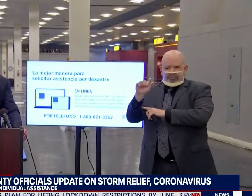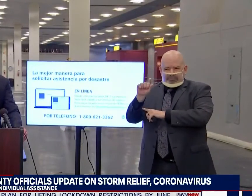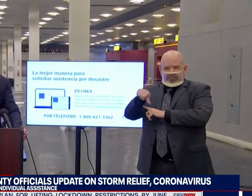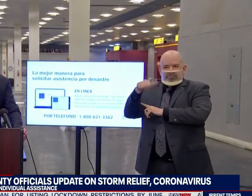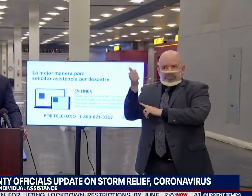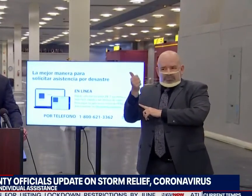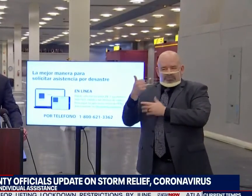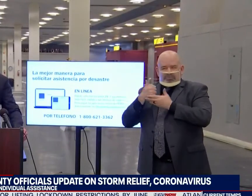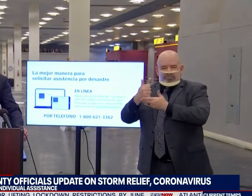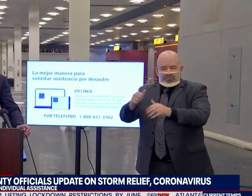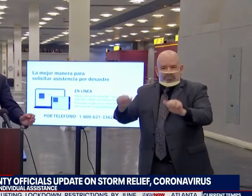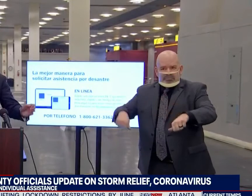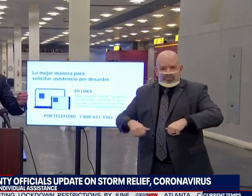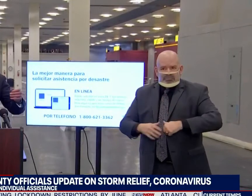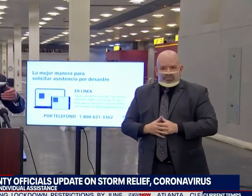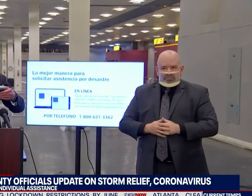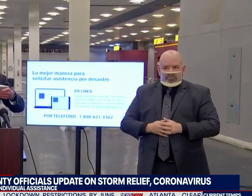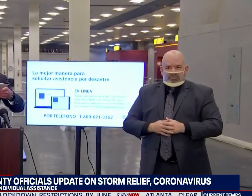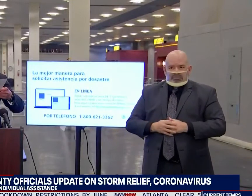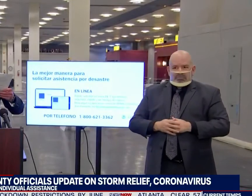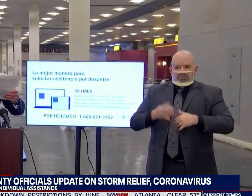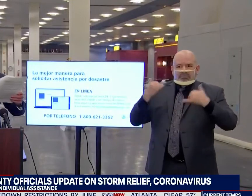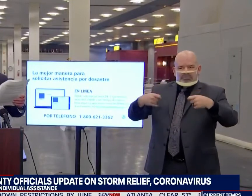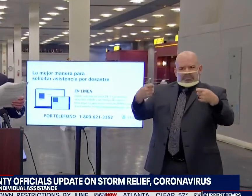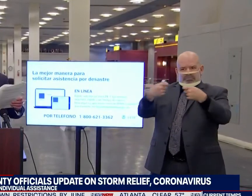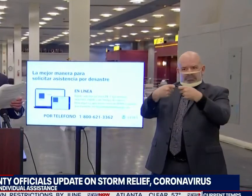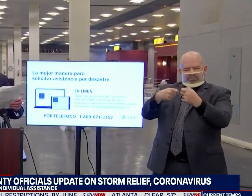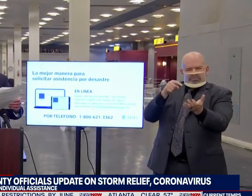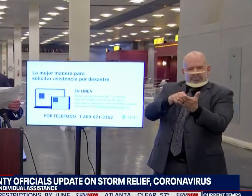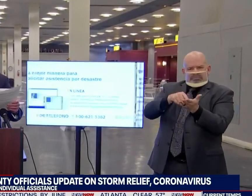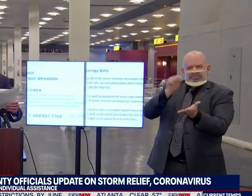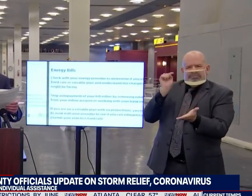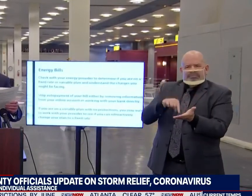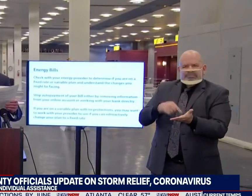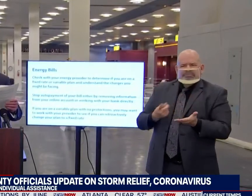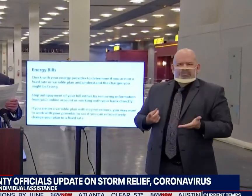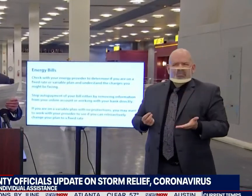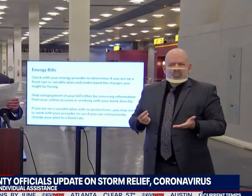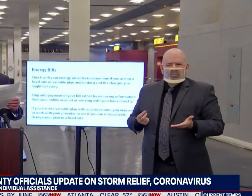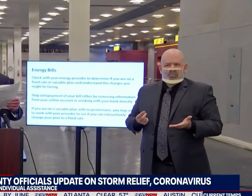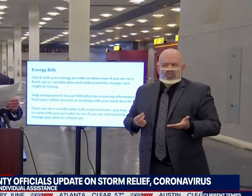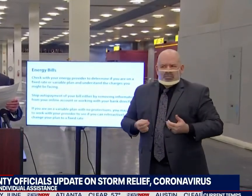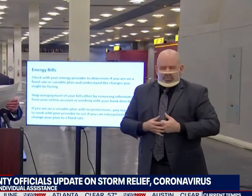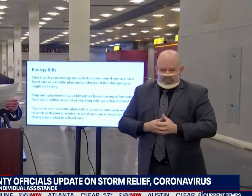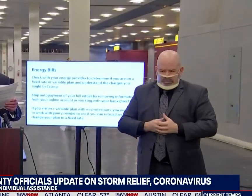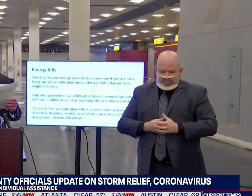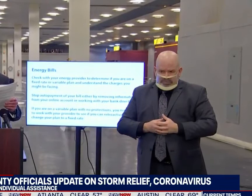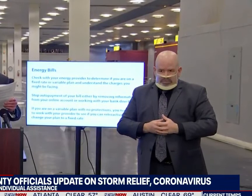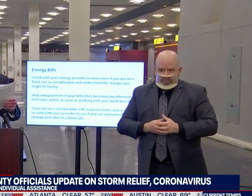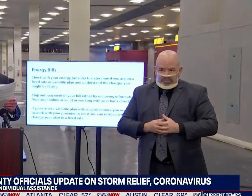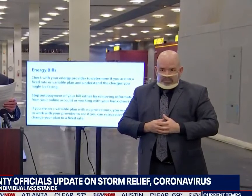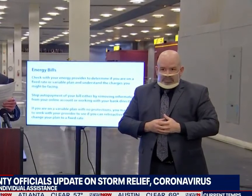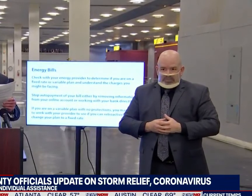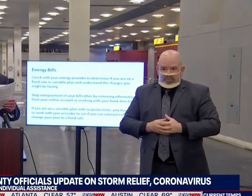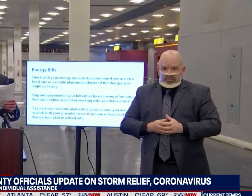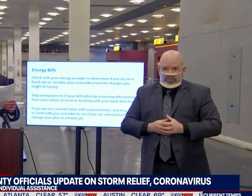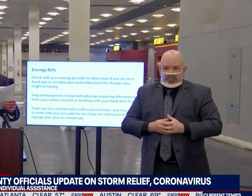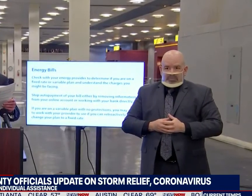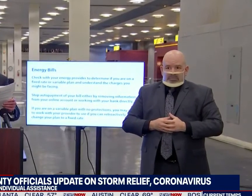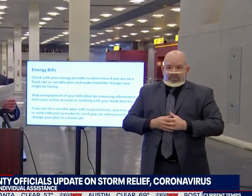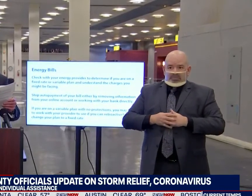you about your electric bills and what you can do right now to protect yourself. Due to the state's failure to